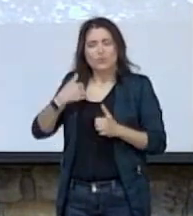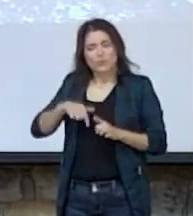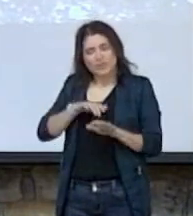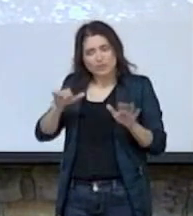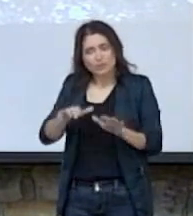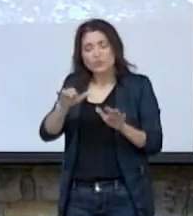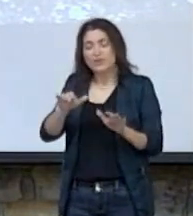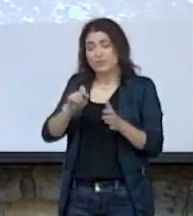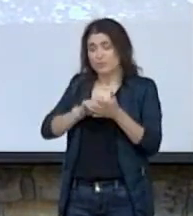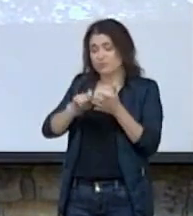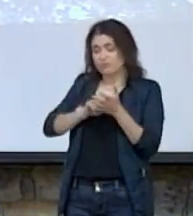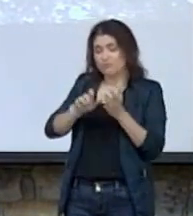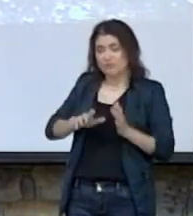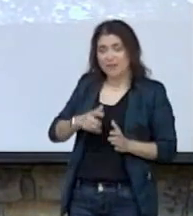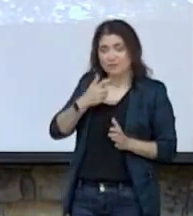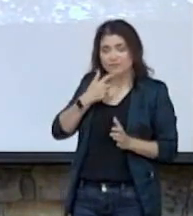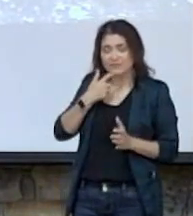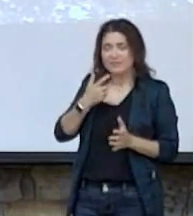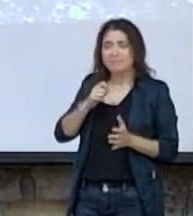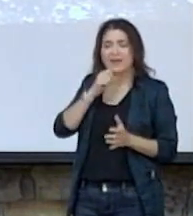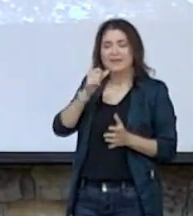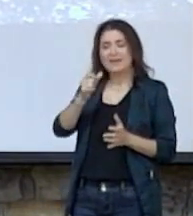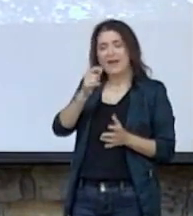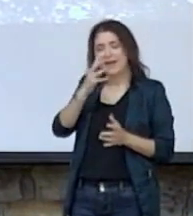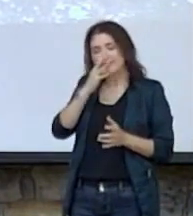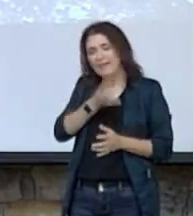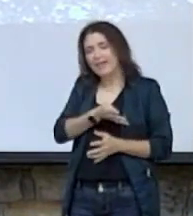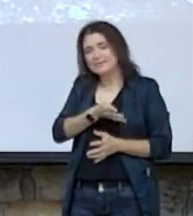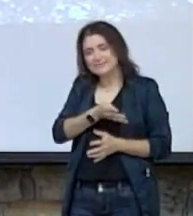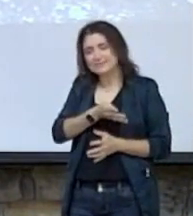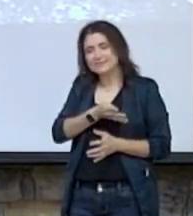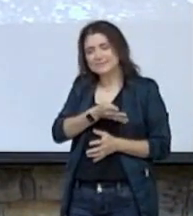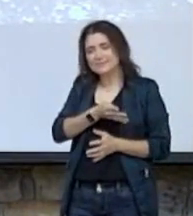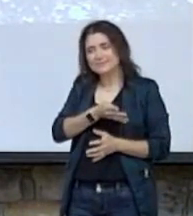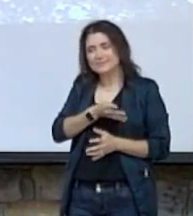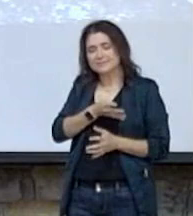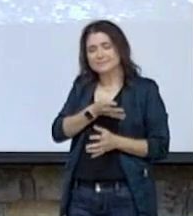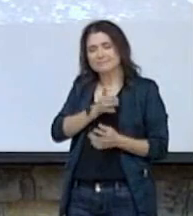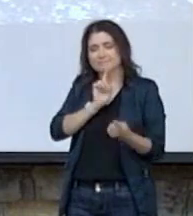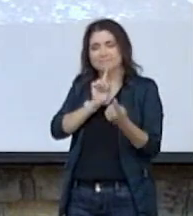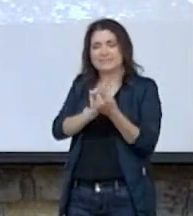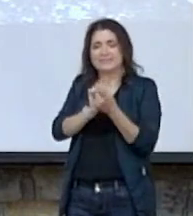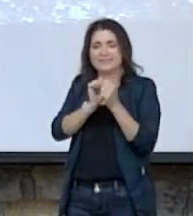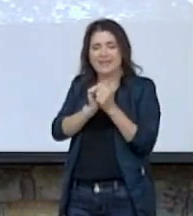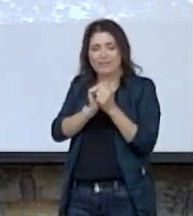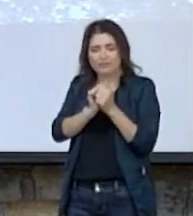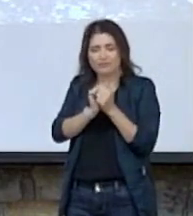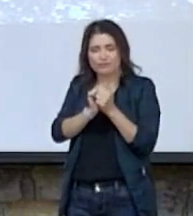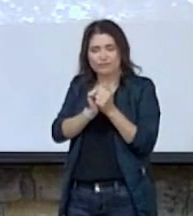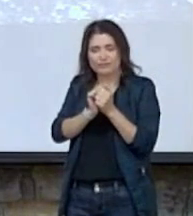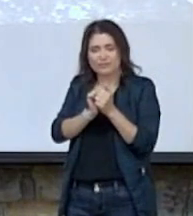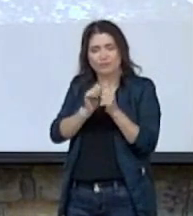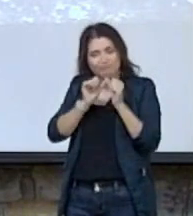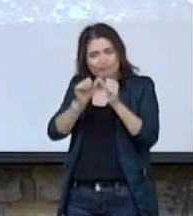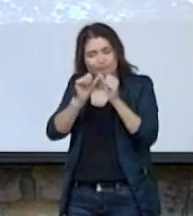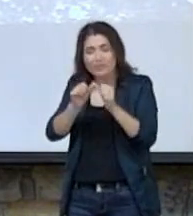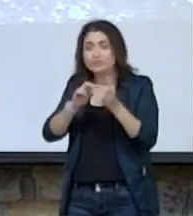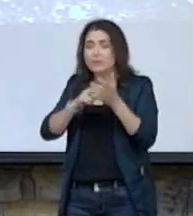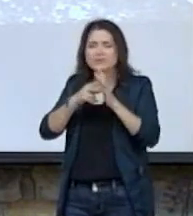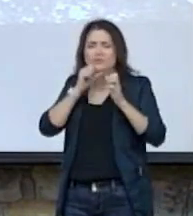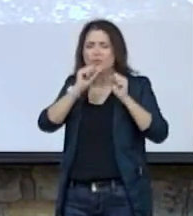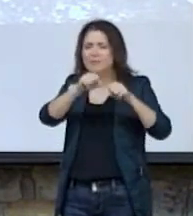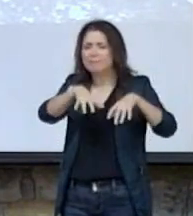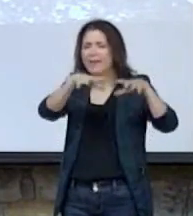Hebrews writer says, by not neglecting to meet together. In the context, the Hebrews writer is talking about don't abandon